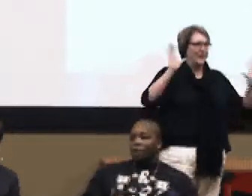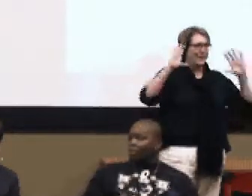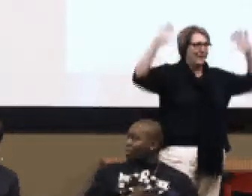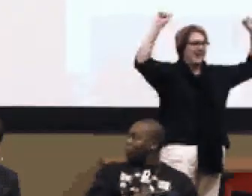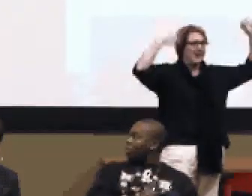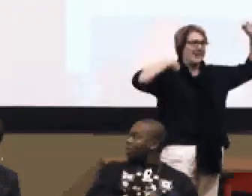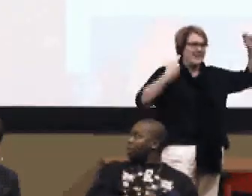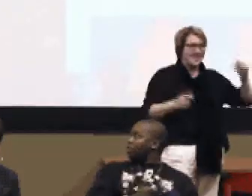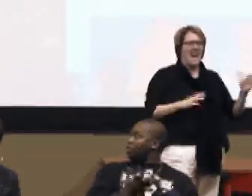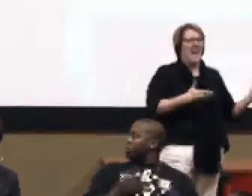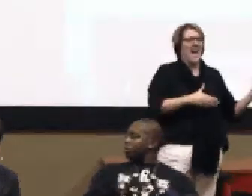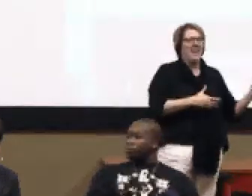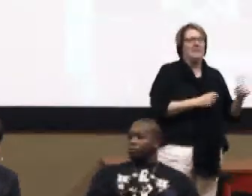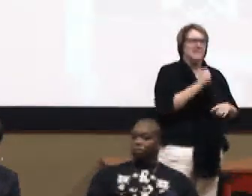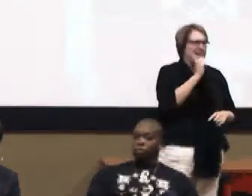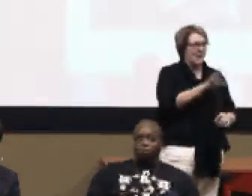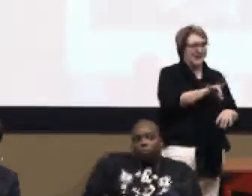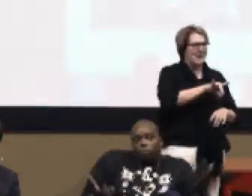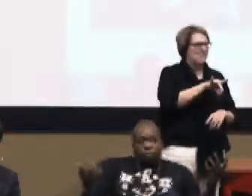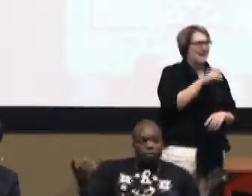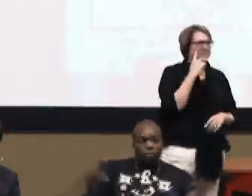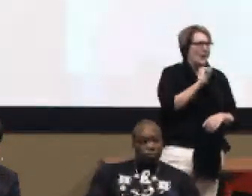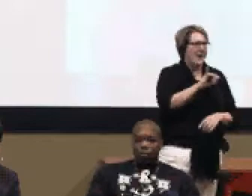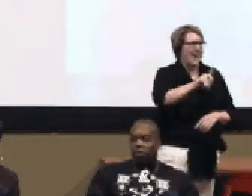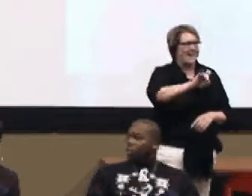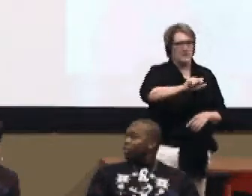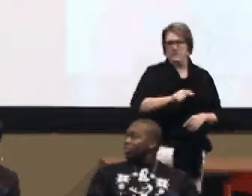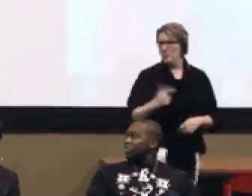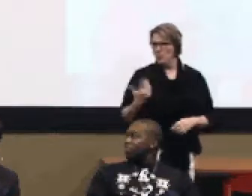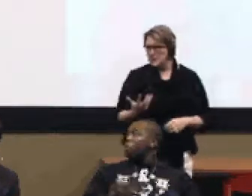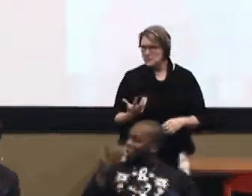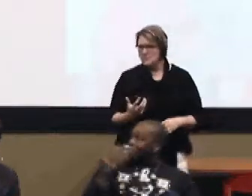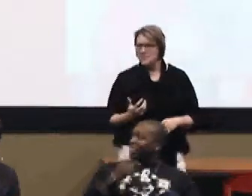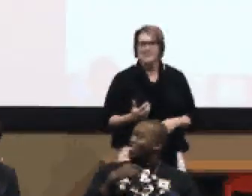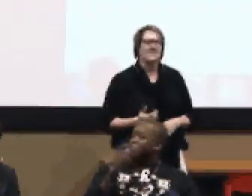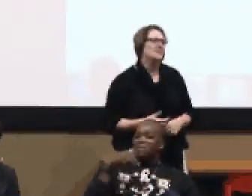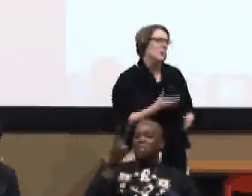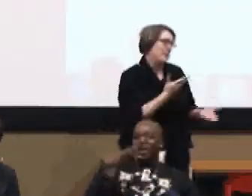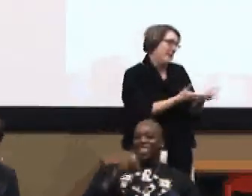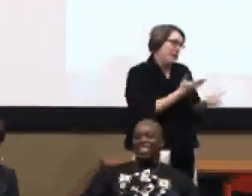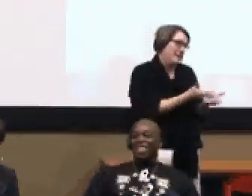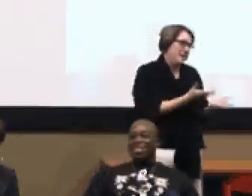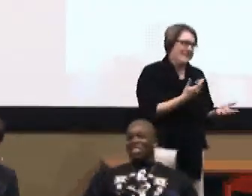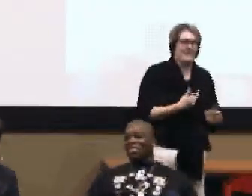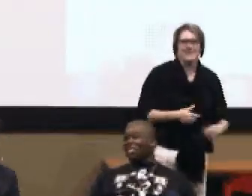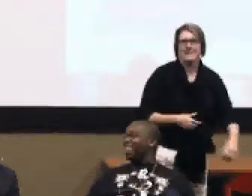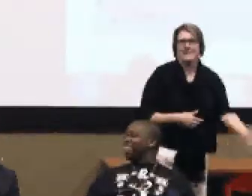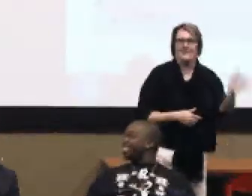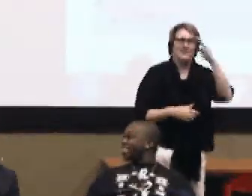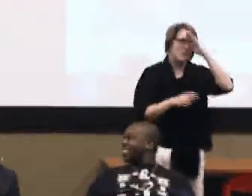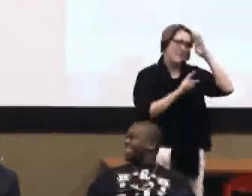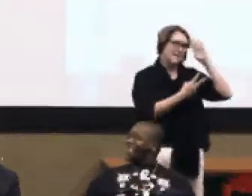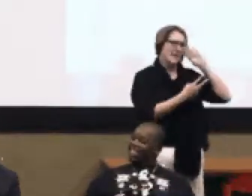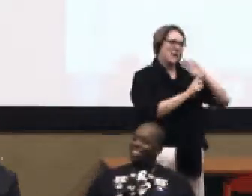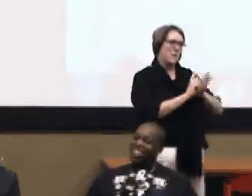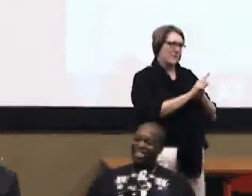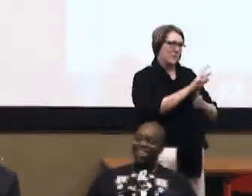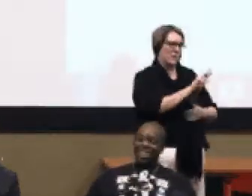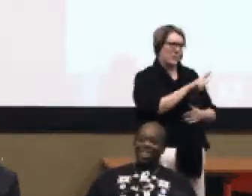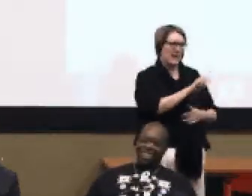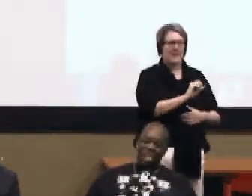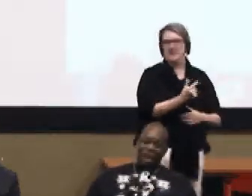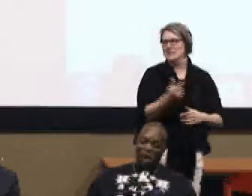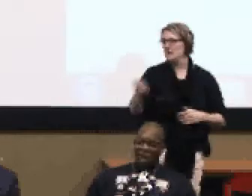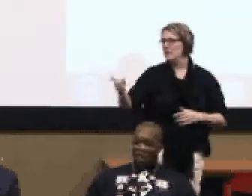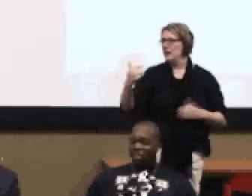hat are not gonna exactly. get big. I just like seeing, What? Well, maybe. real He'll make business it a second owners week for ratings. having the stage